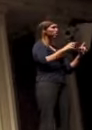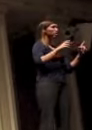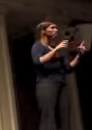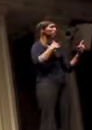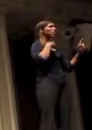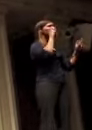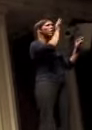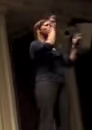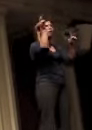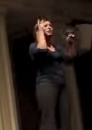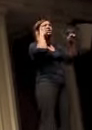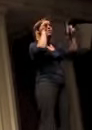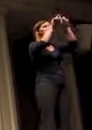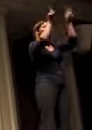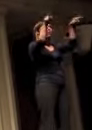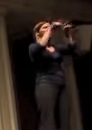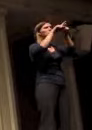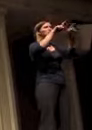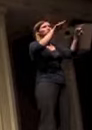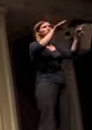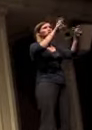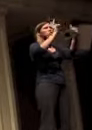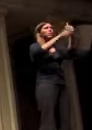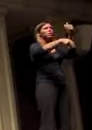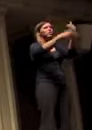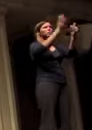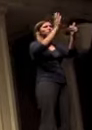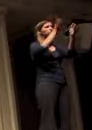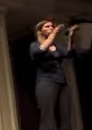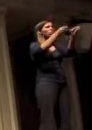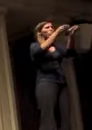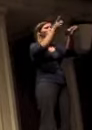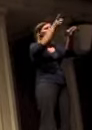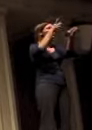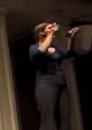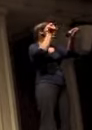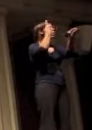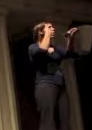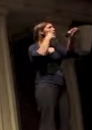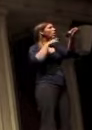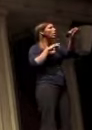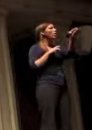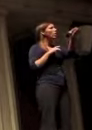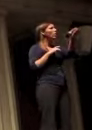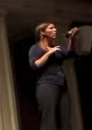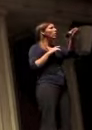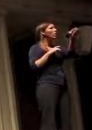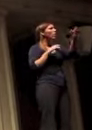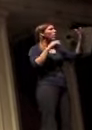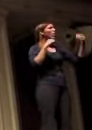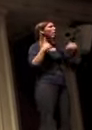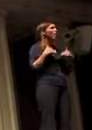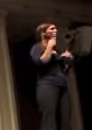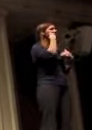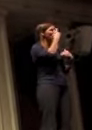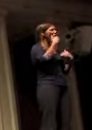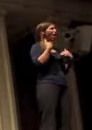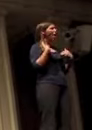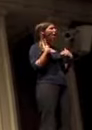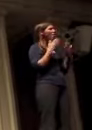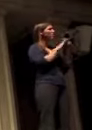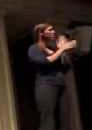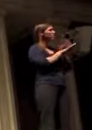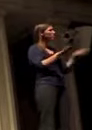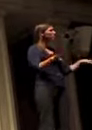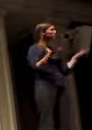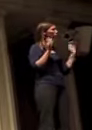seen anywhere else. The third, there is sanctity here. Do not ruin it. How am I supposed to mix